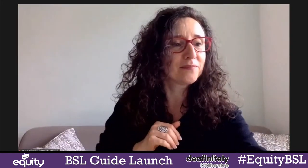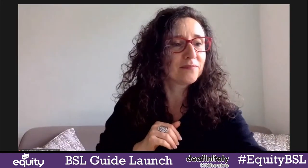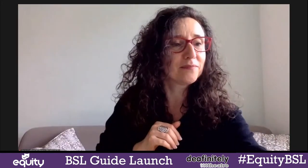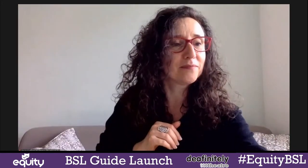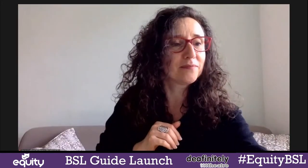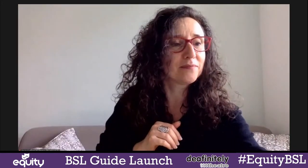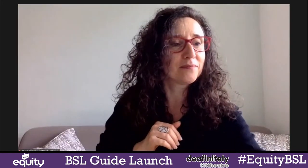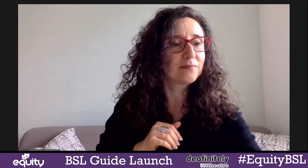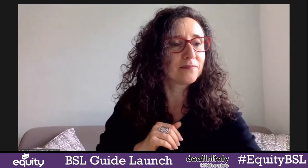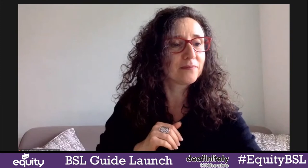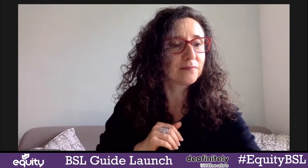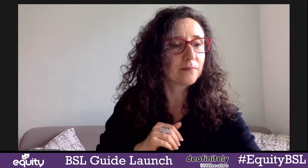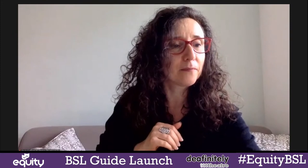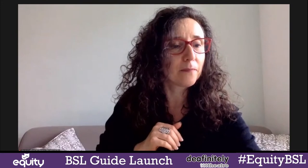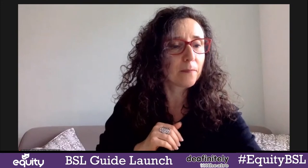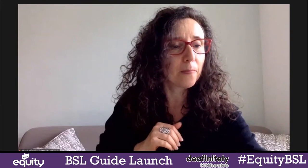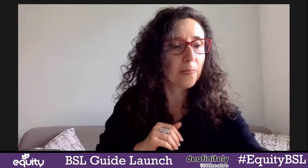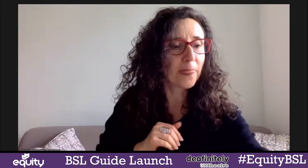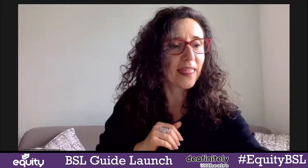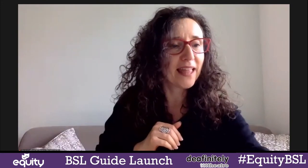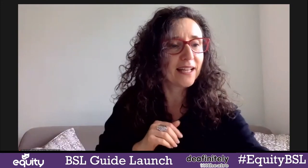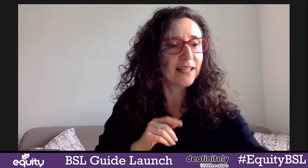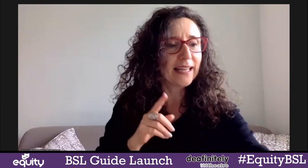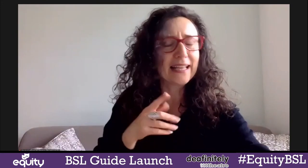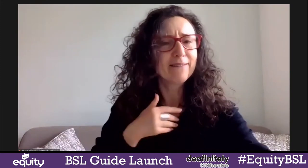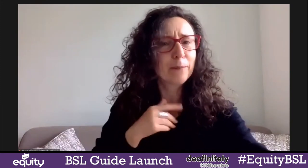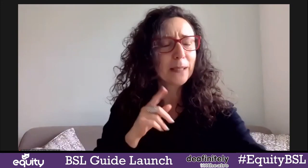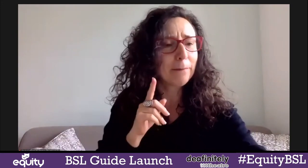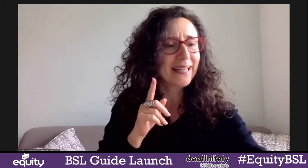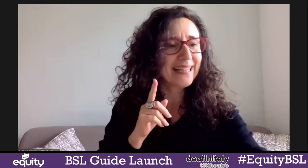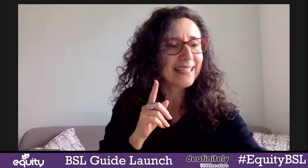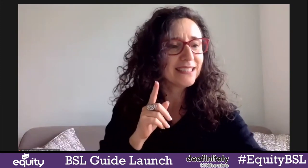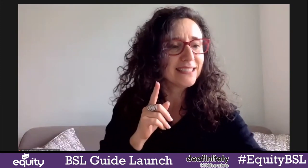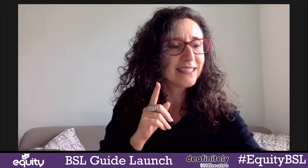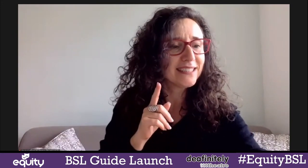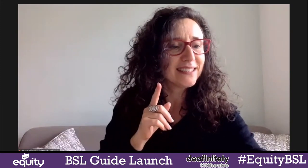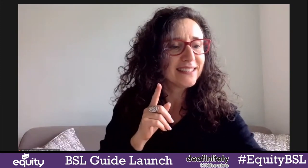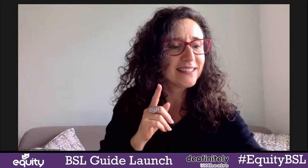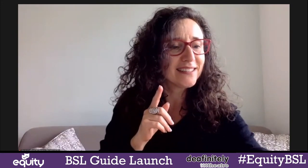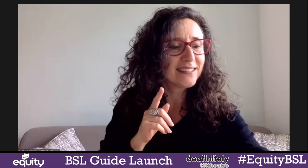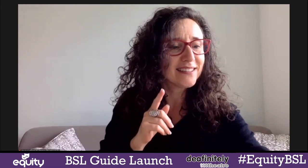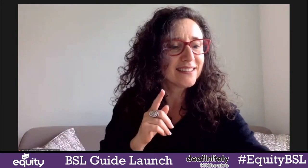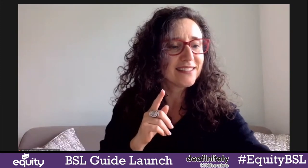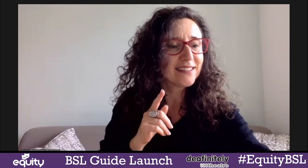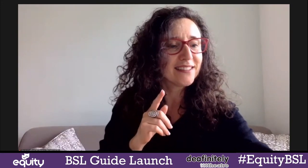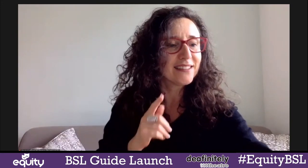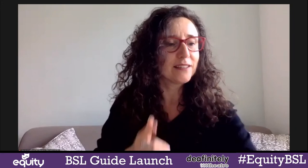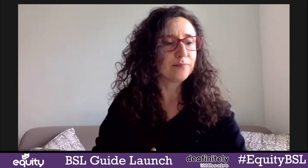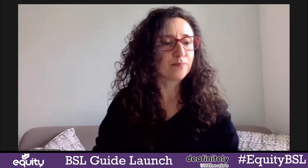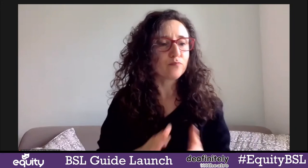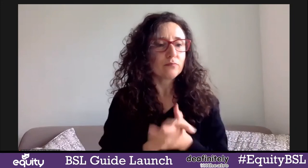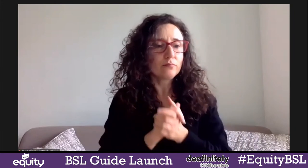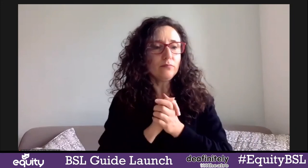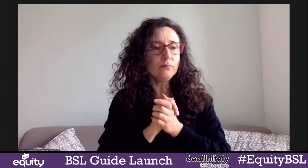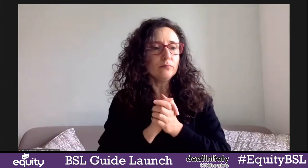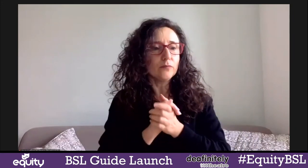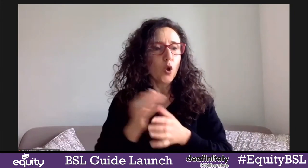all so that there is access for our deaf people watching. Please just give me a moment while I just look through the questions quickly.